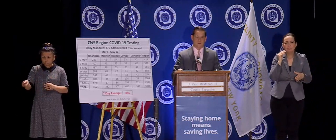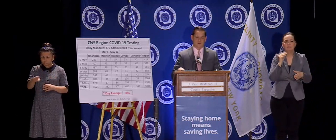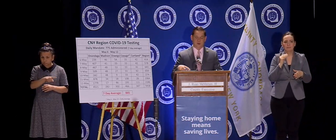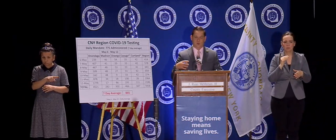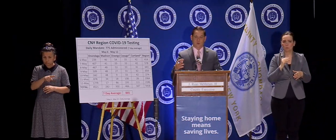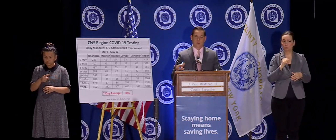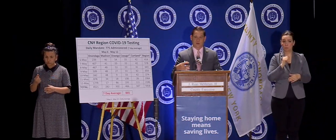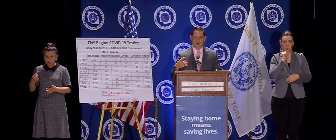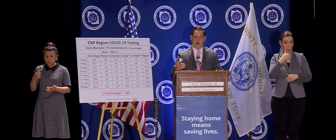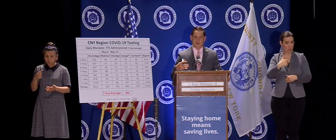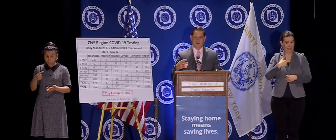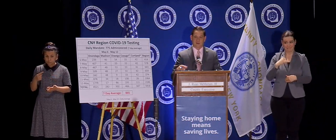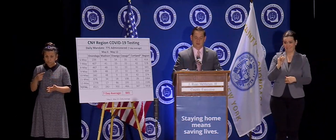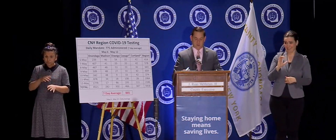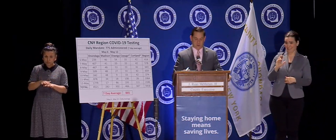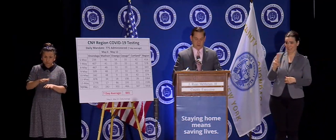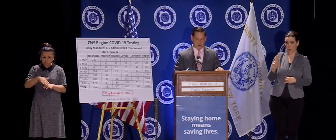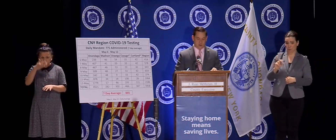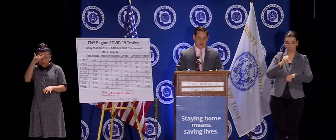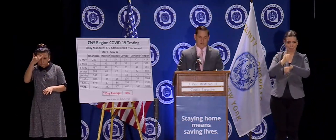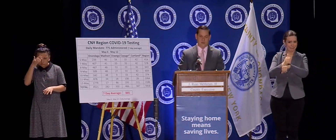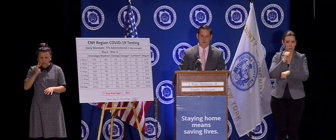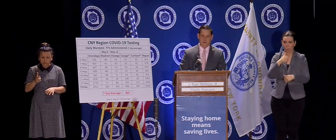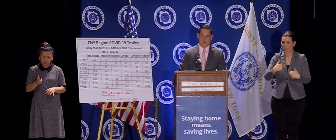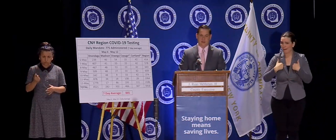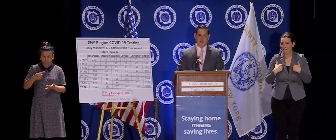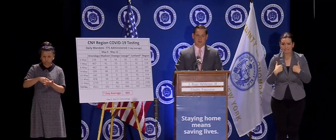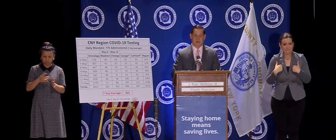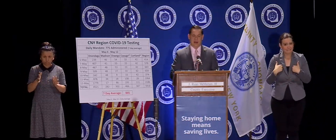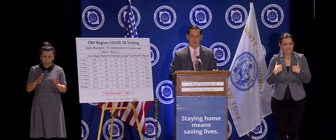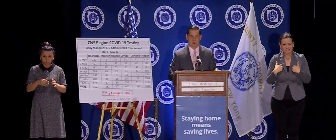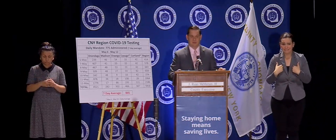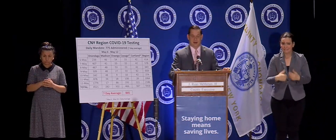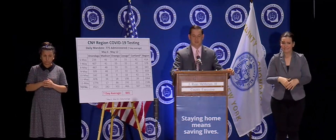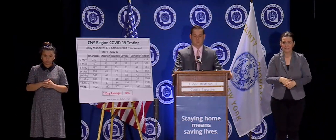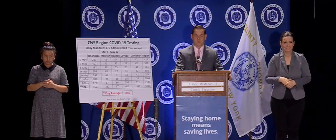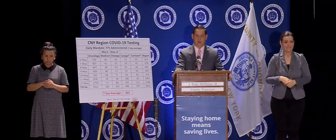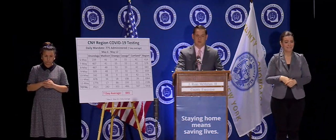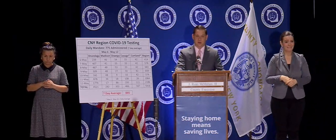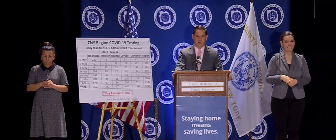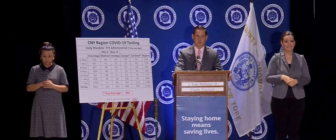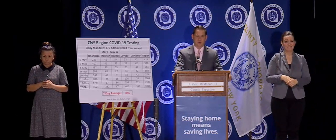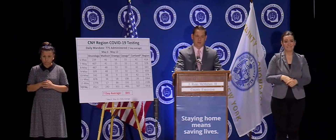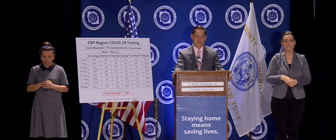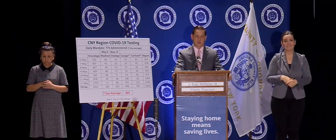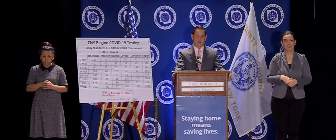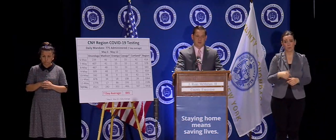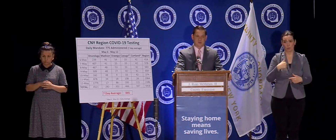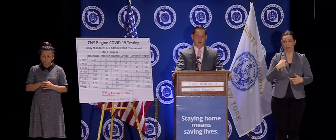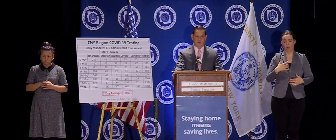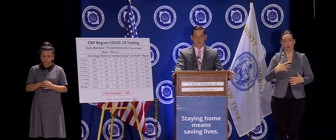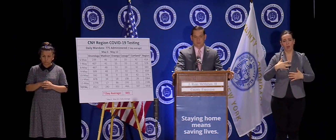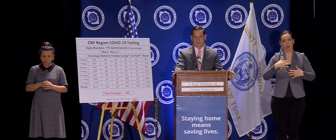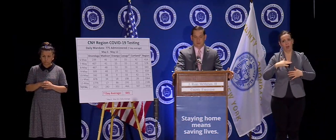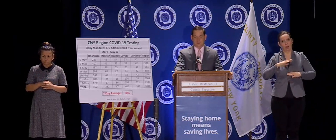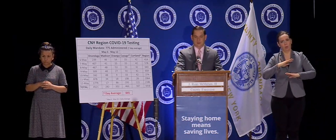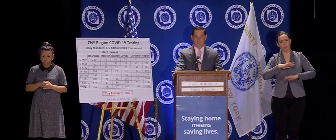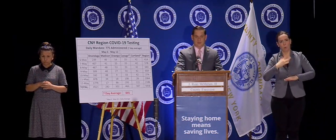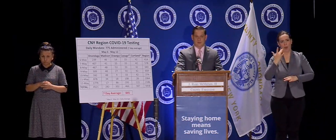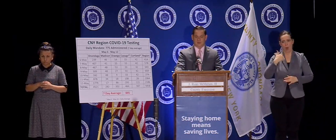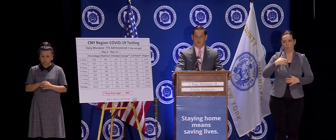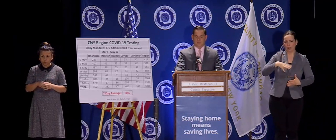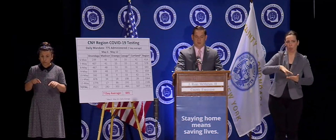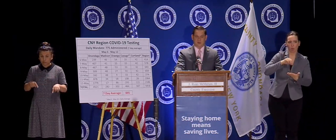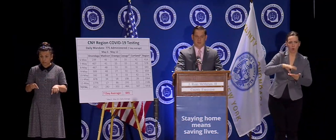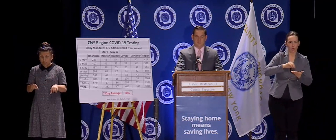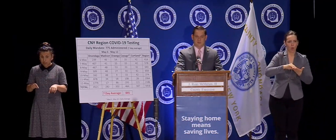then we quickly learned, and thank God we have the hospitals we have in our community. So